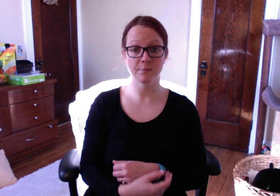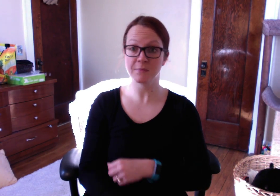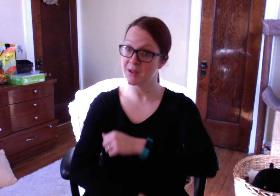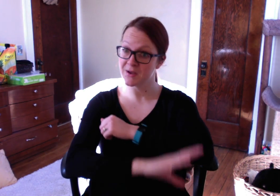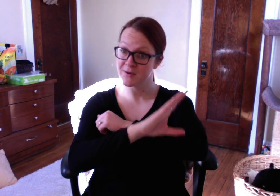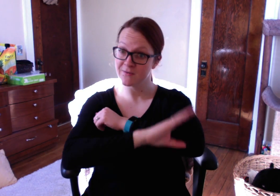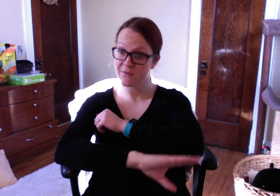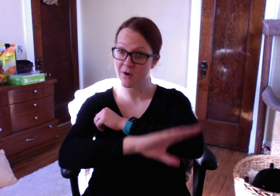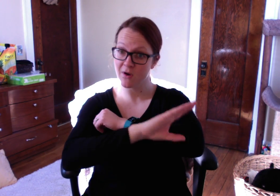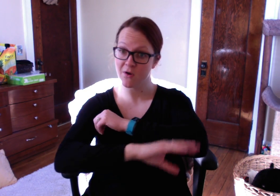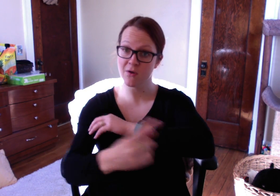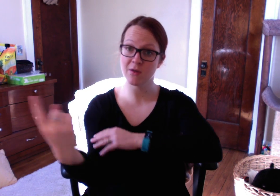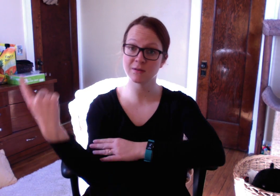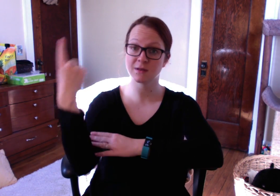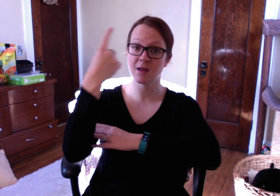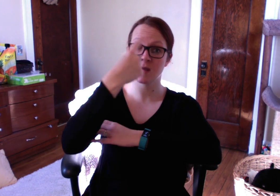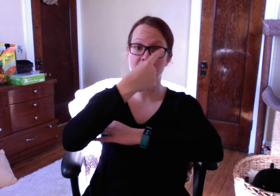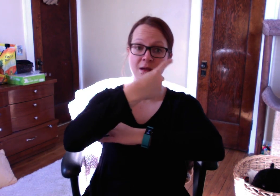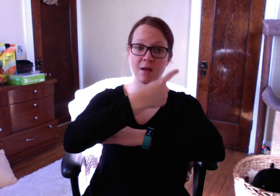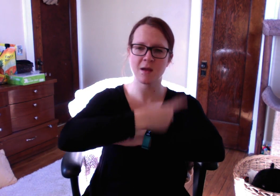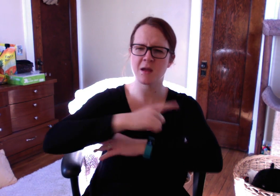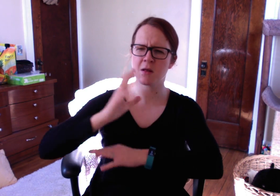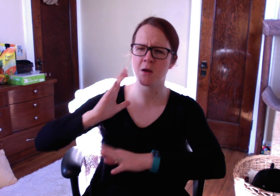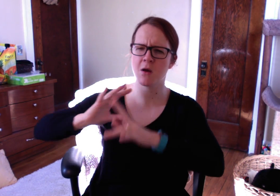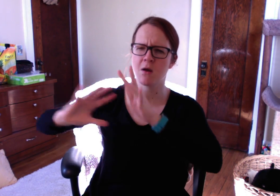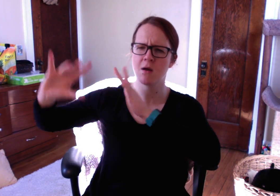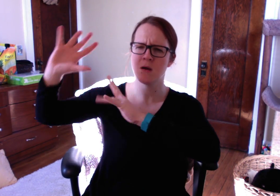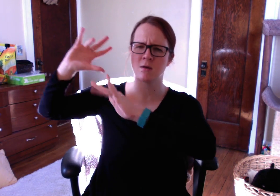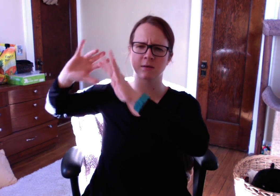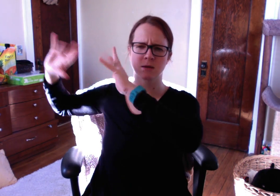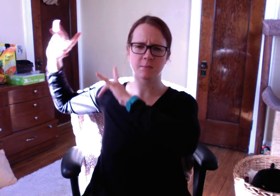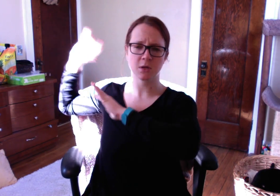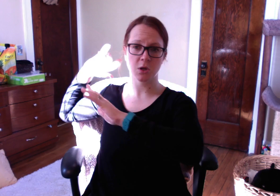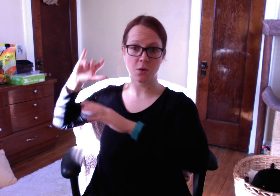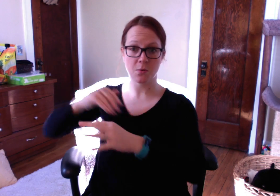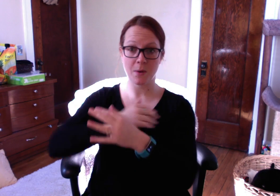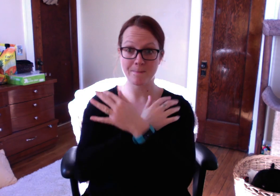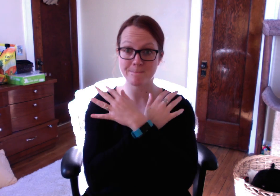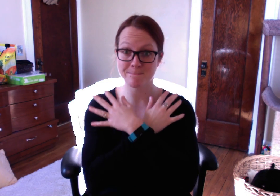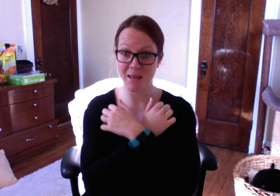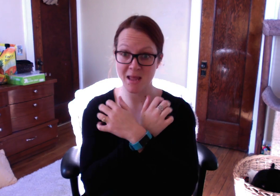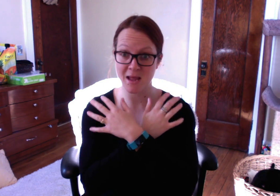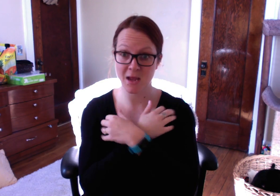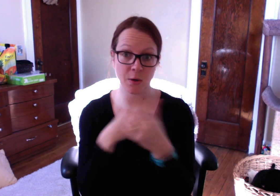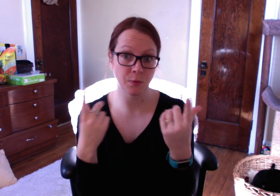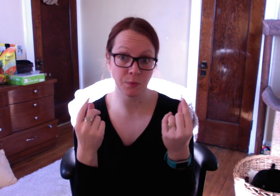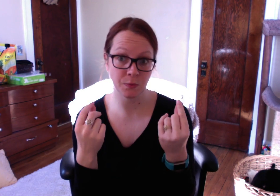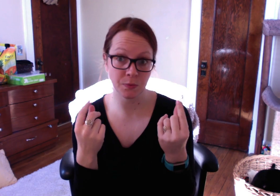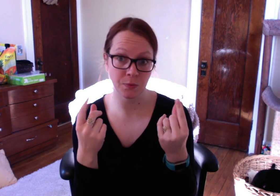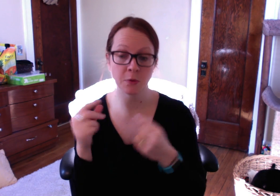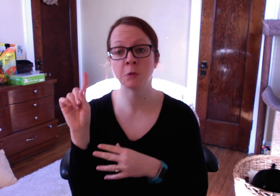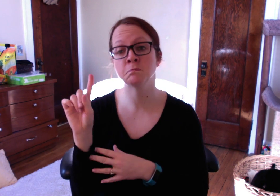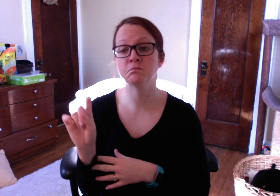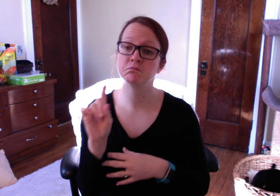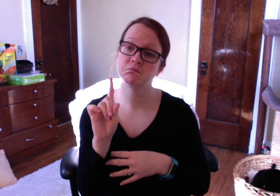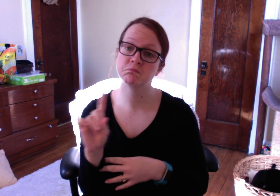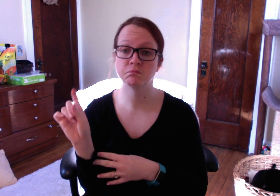One autumn day, long ago, Bear was out walking. As he walked, he began